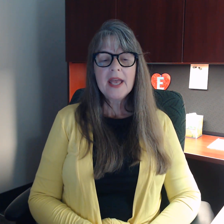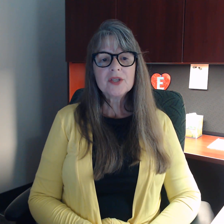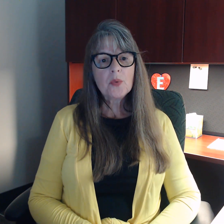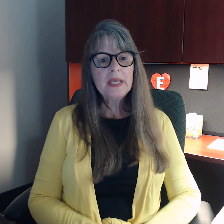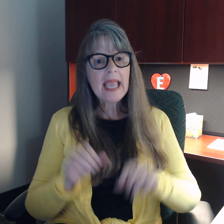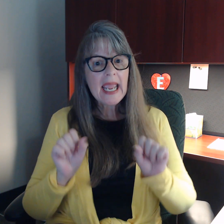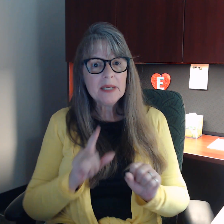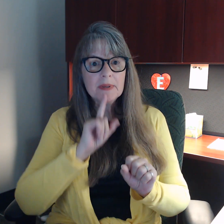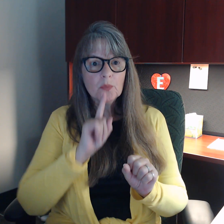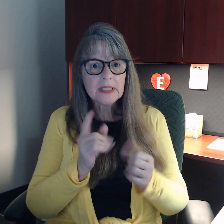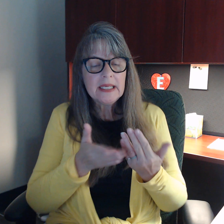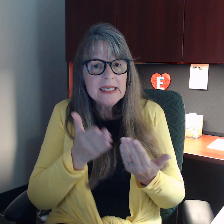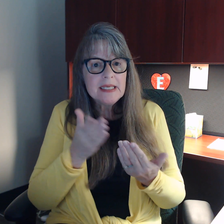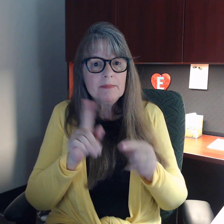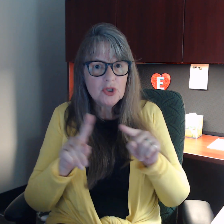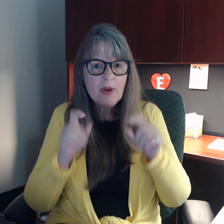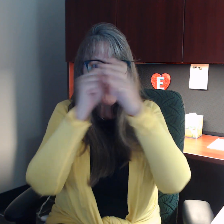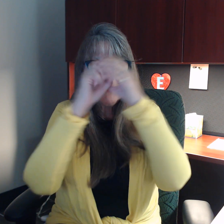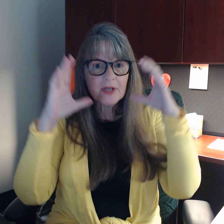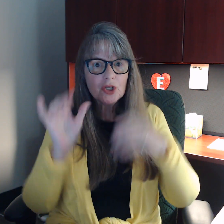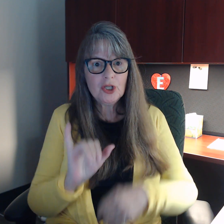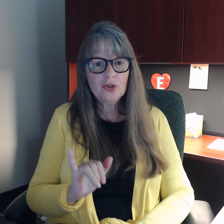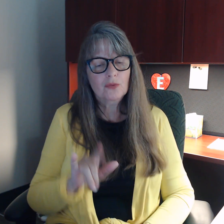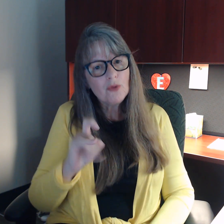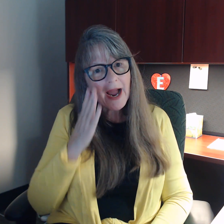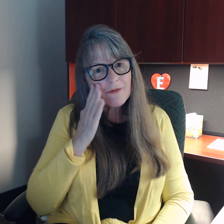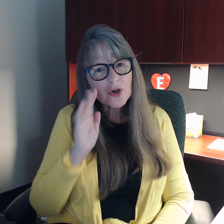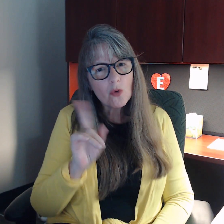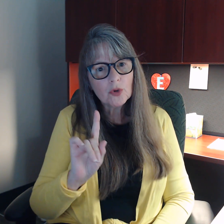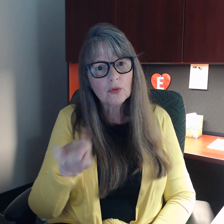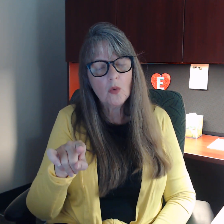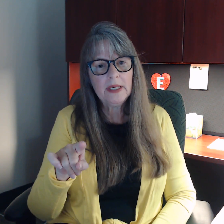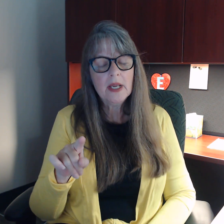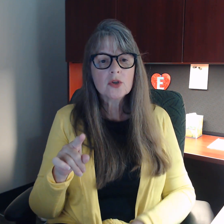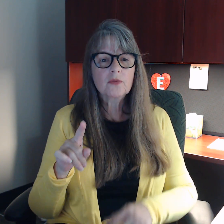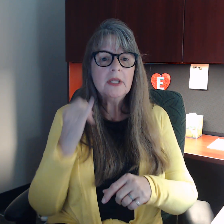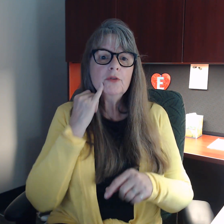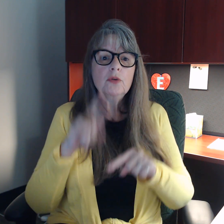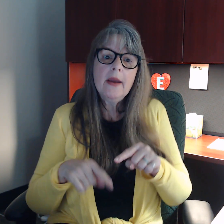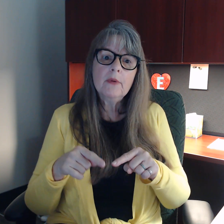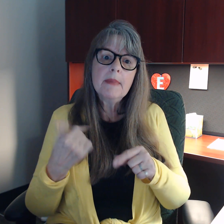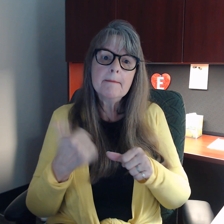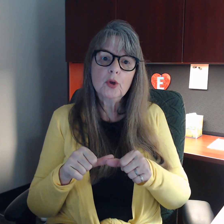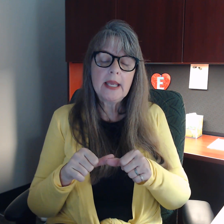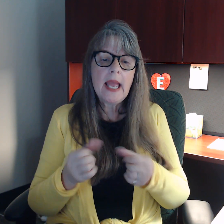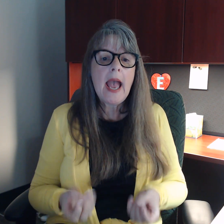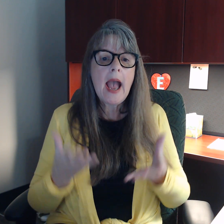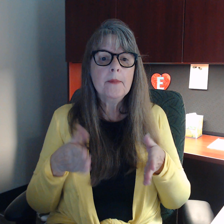So it can be really easy, but you have to envision it too, and you have to know where you're going. So if you can't remember like how